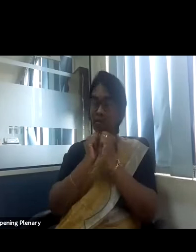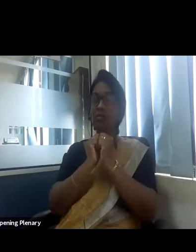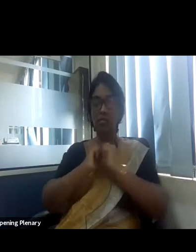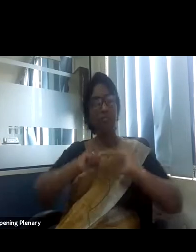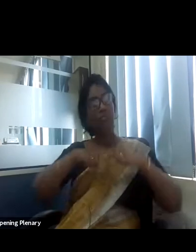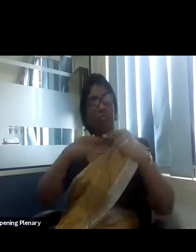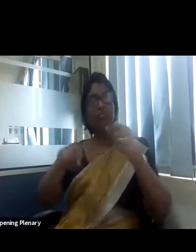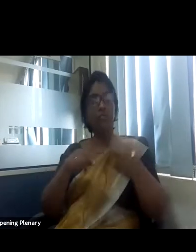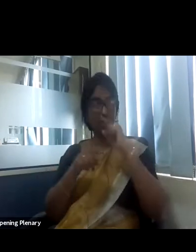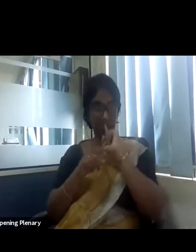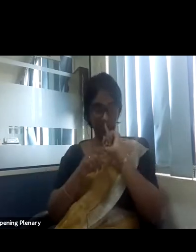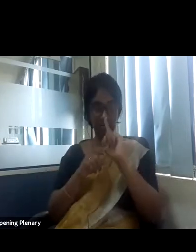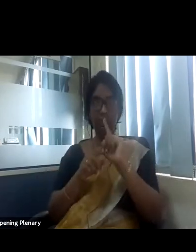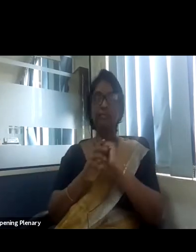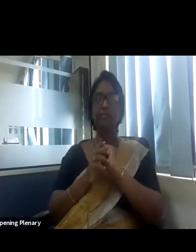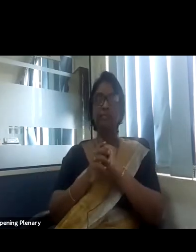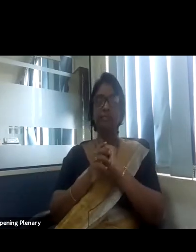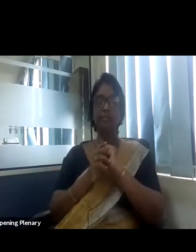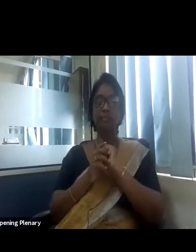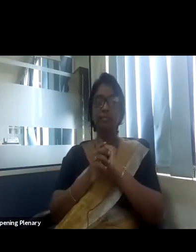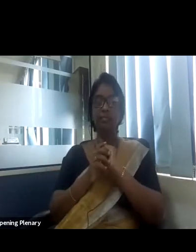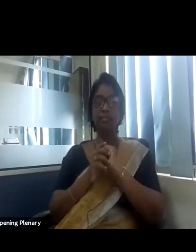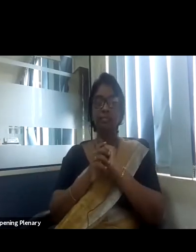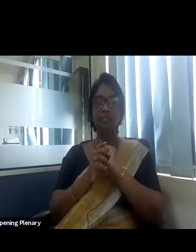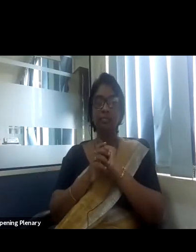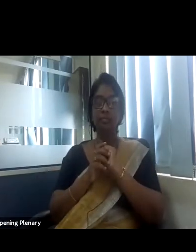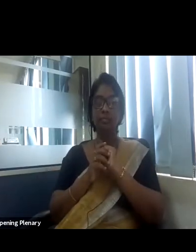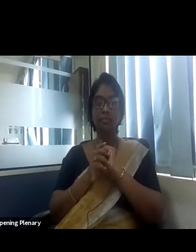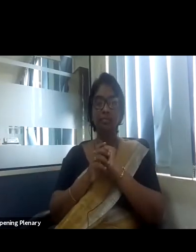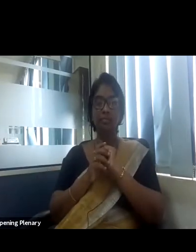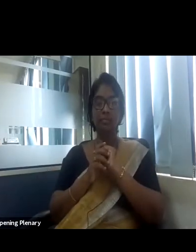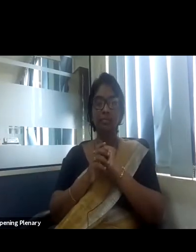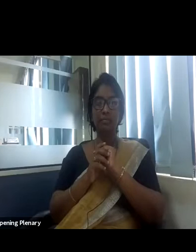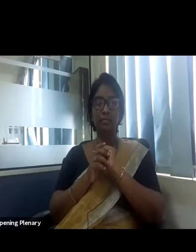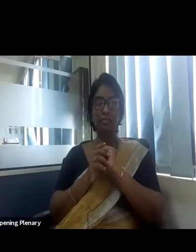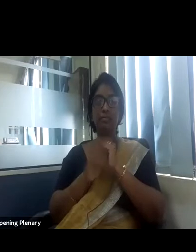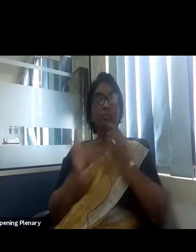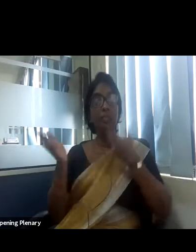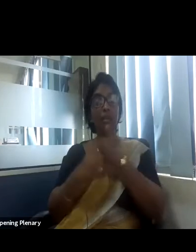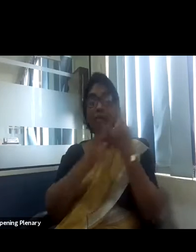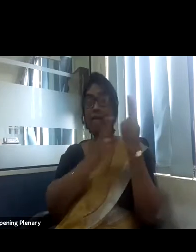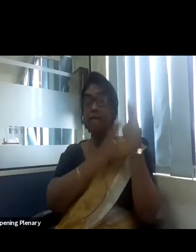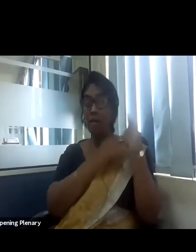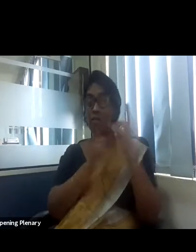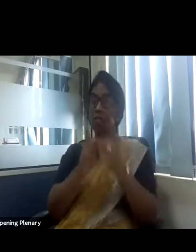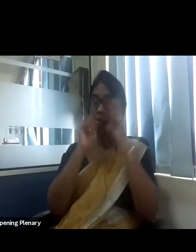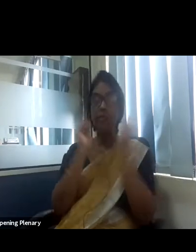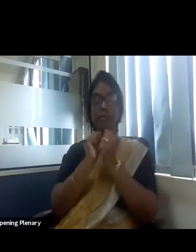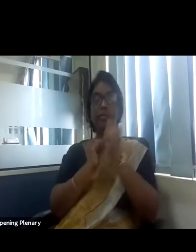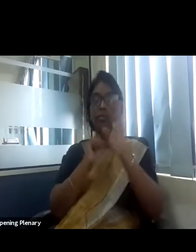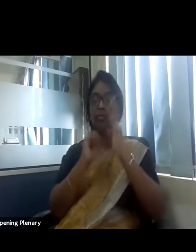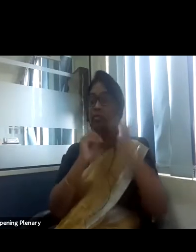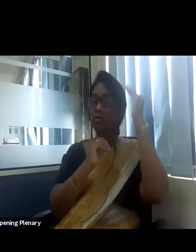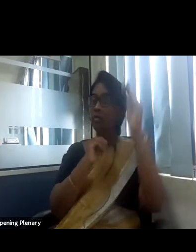How responsibly we nurture our brands will determine the future of business. And in the next 2 days, you